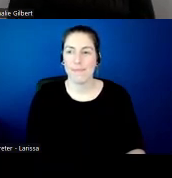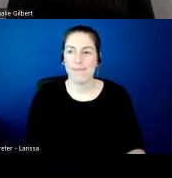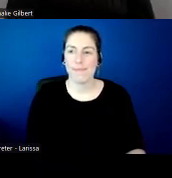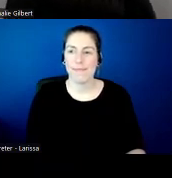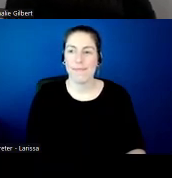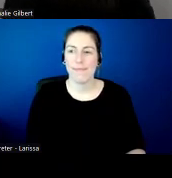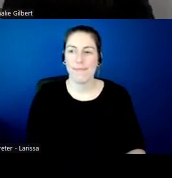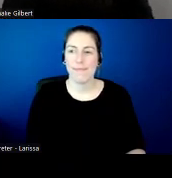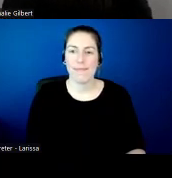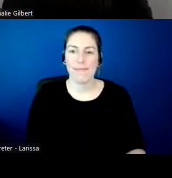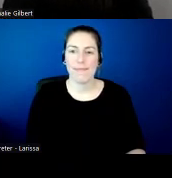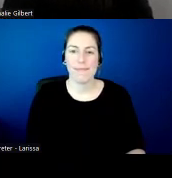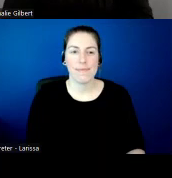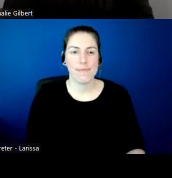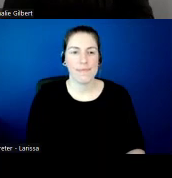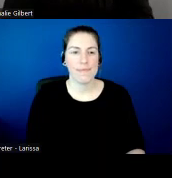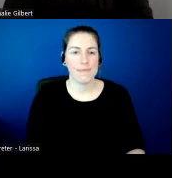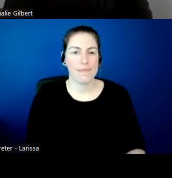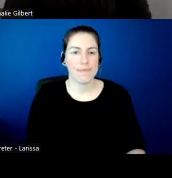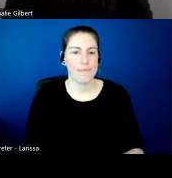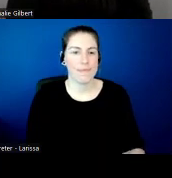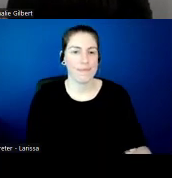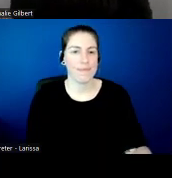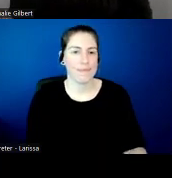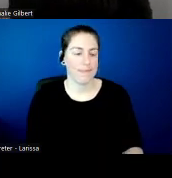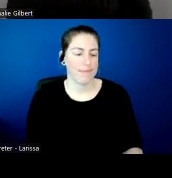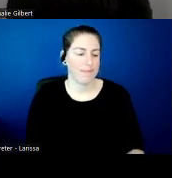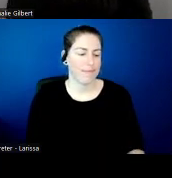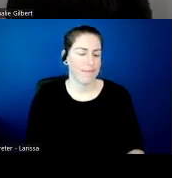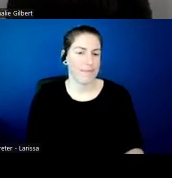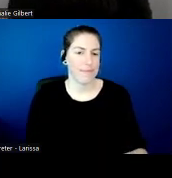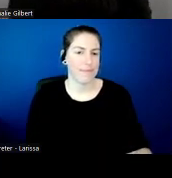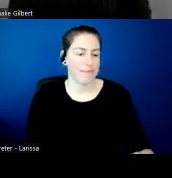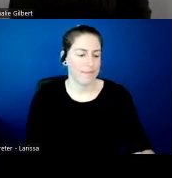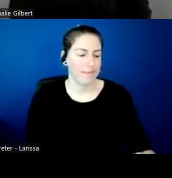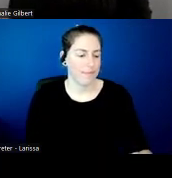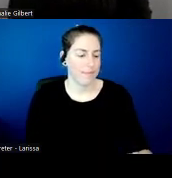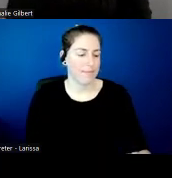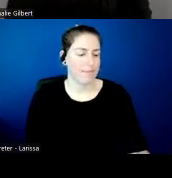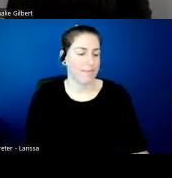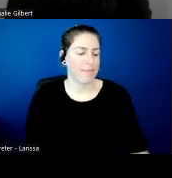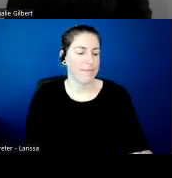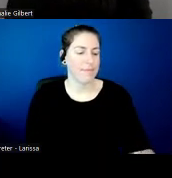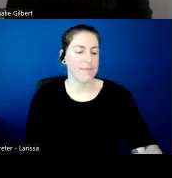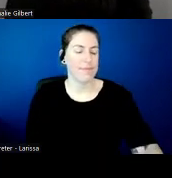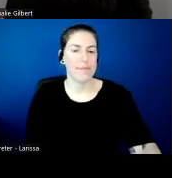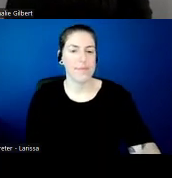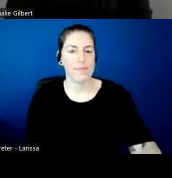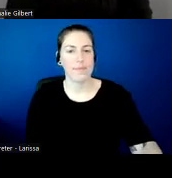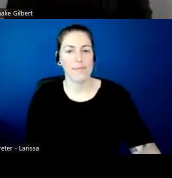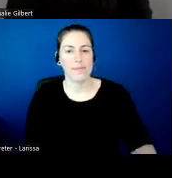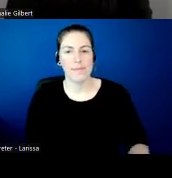How about some silly singing? Doodly doodly doodly doo ba ba dee ba doodly doodly doodly doo ba.